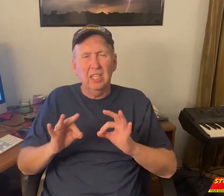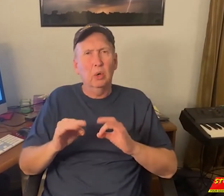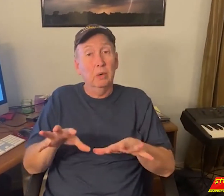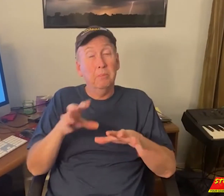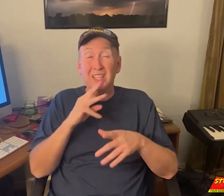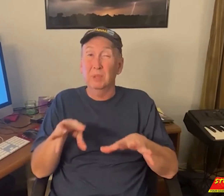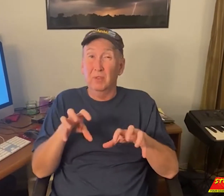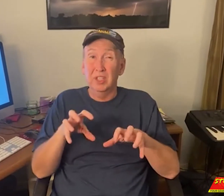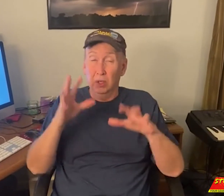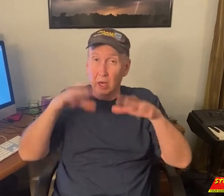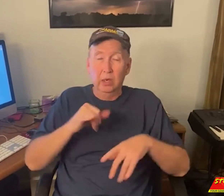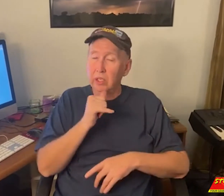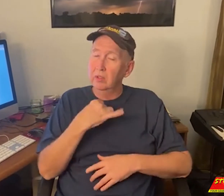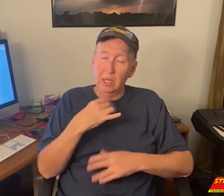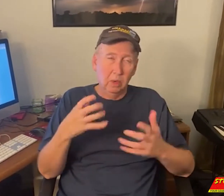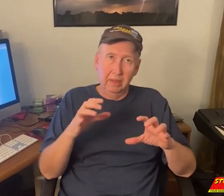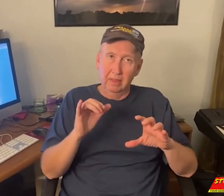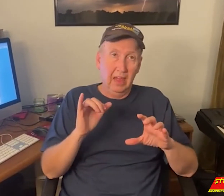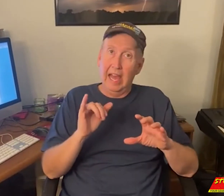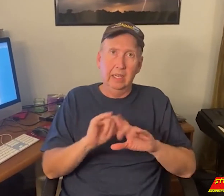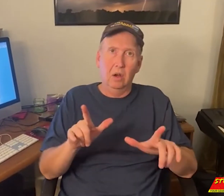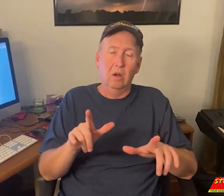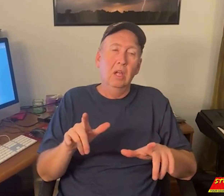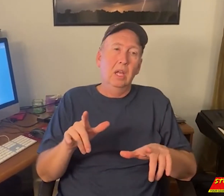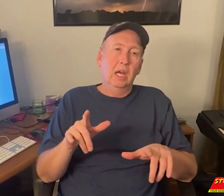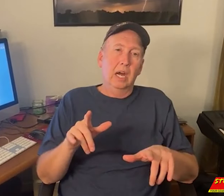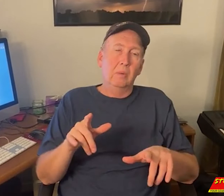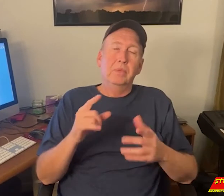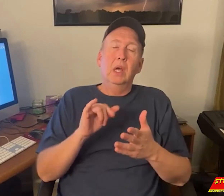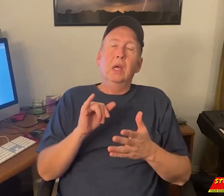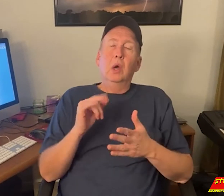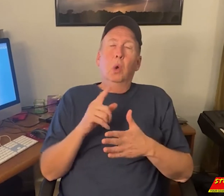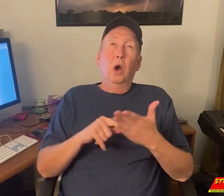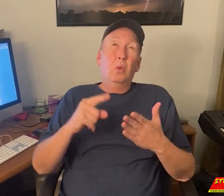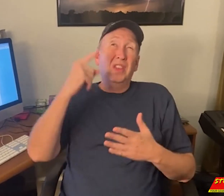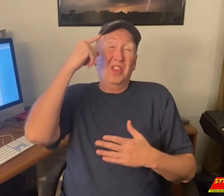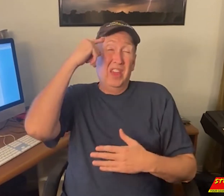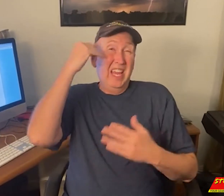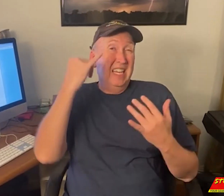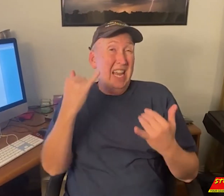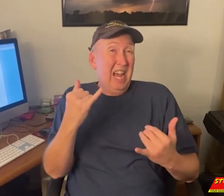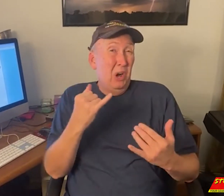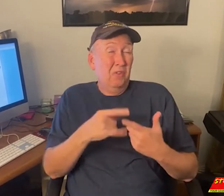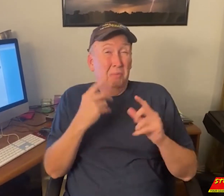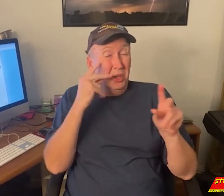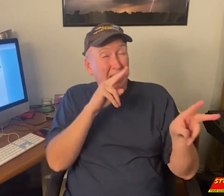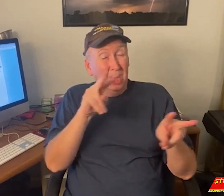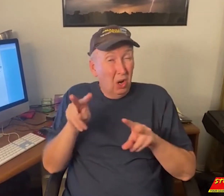or possibly freezing rain. We do not want that at all. What we think now from looking at all